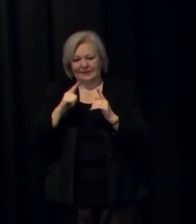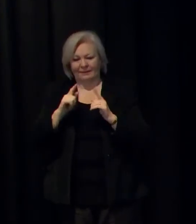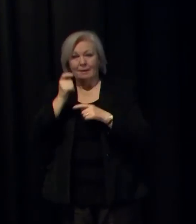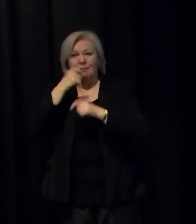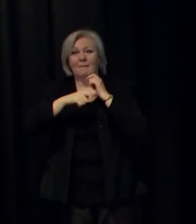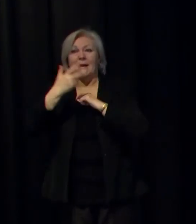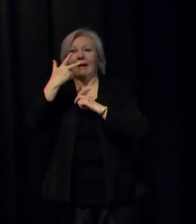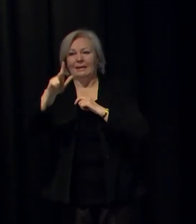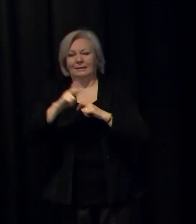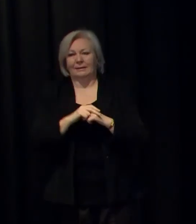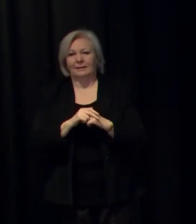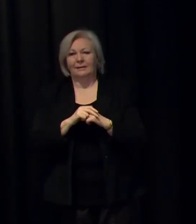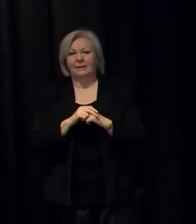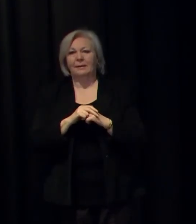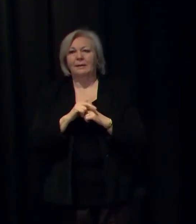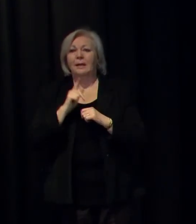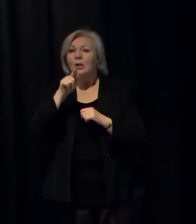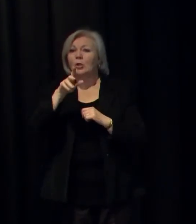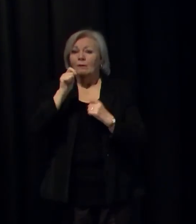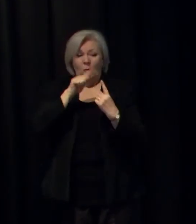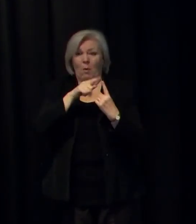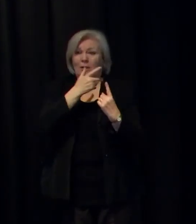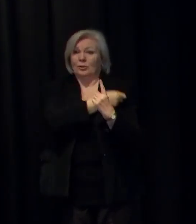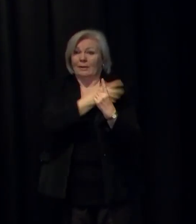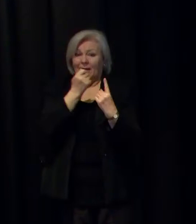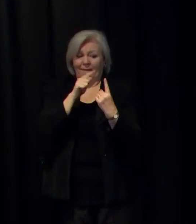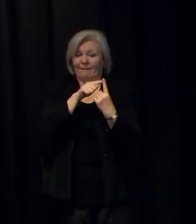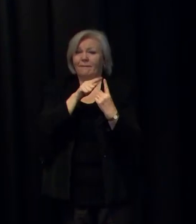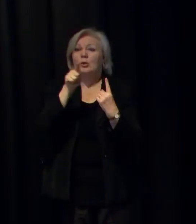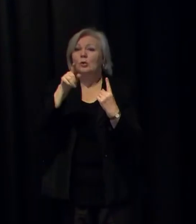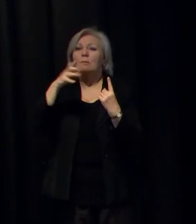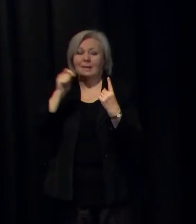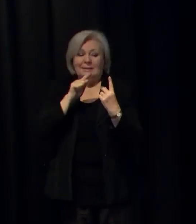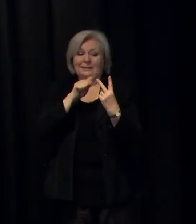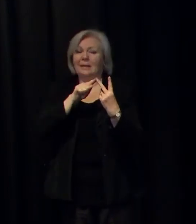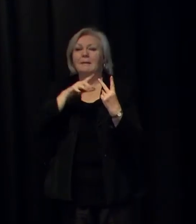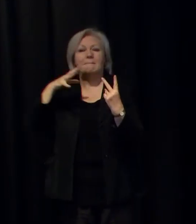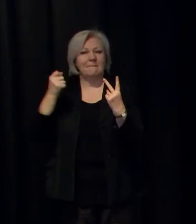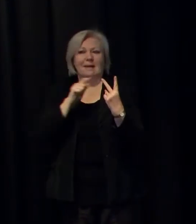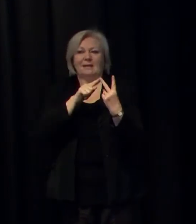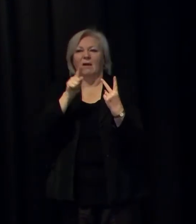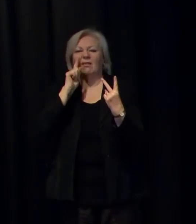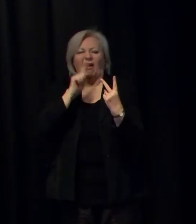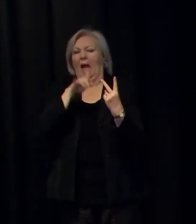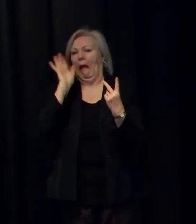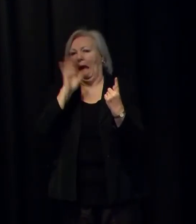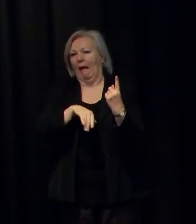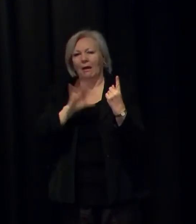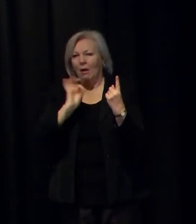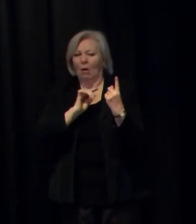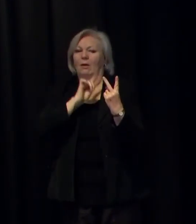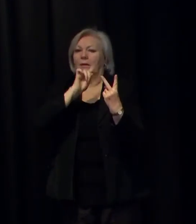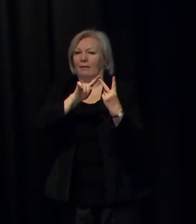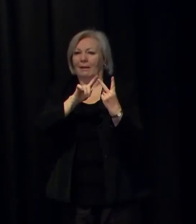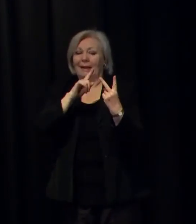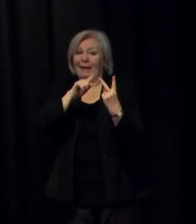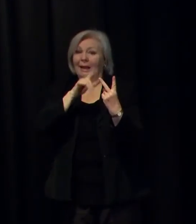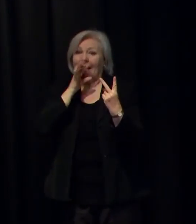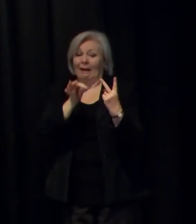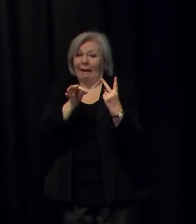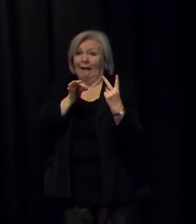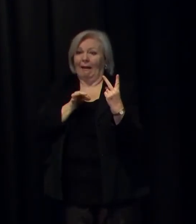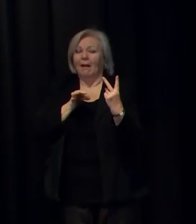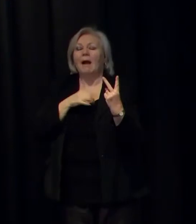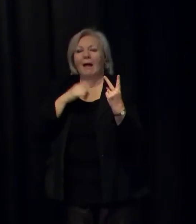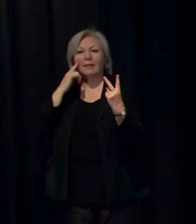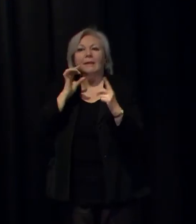if you've got a second dose appointment out there, then you need to go and turn up for that second dose appointment. If you can bring your second dose appointment forward, then